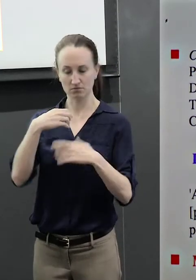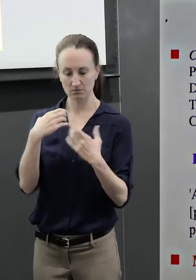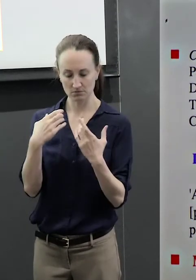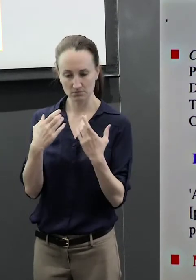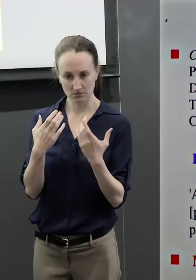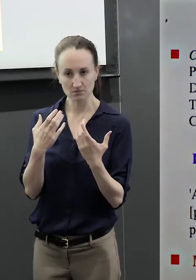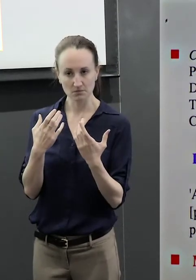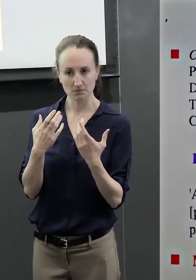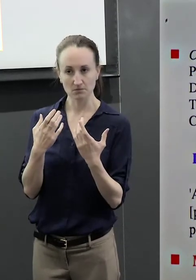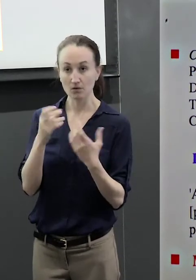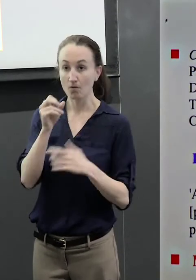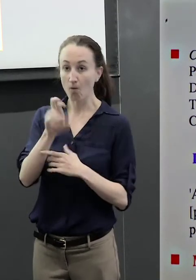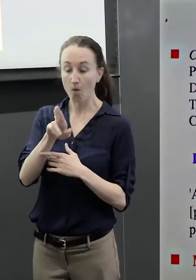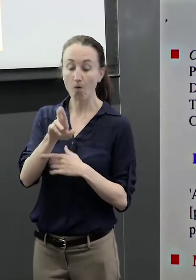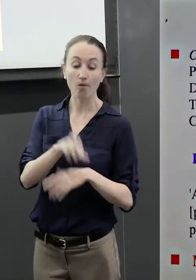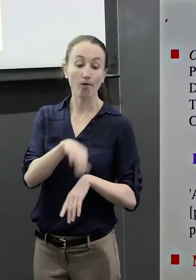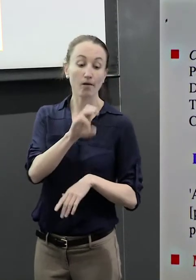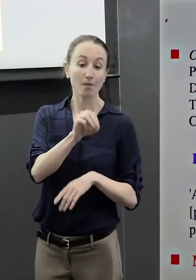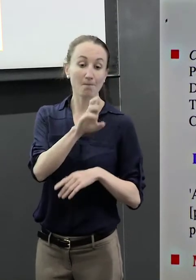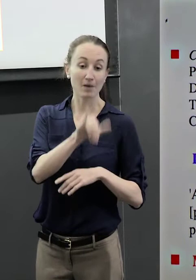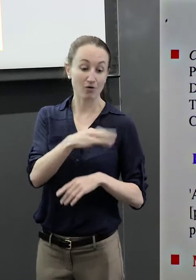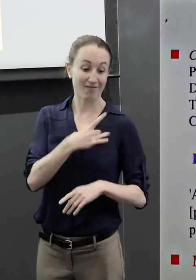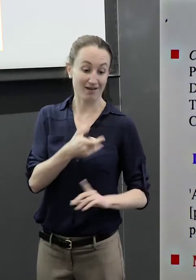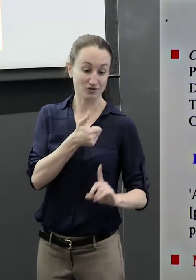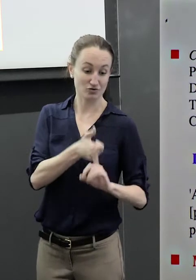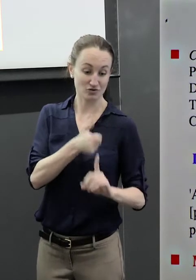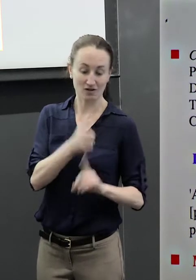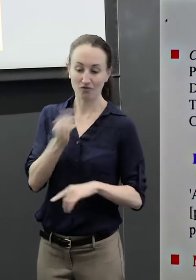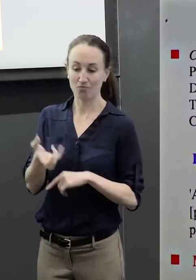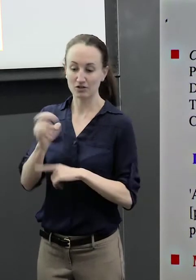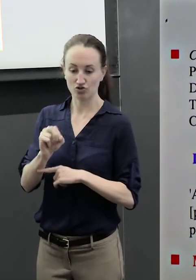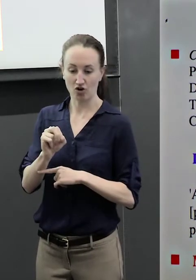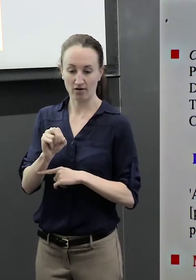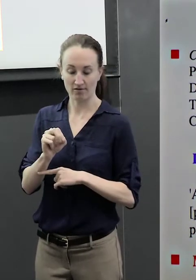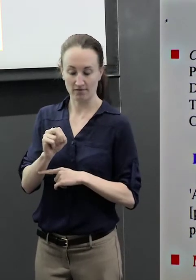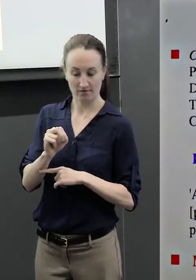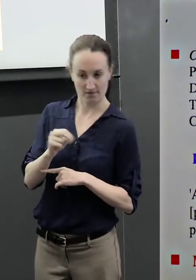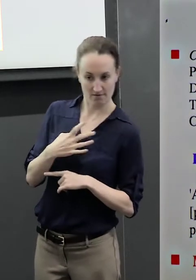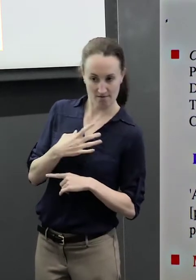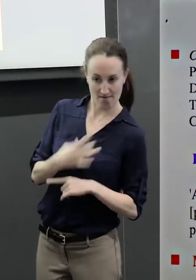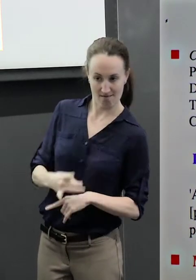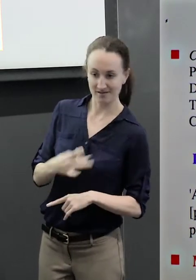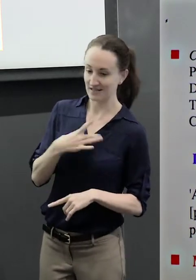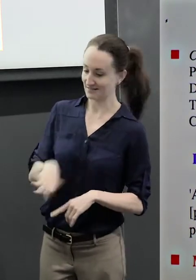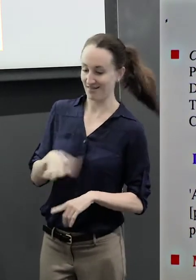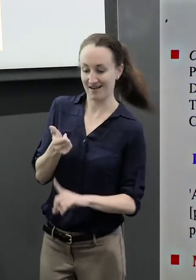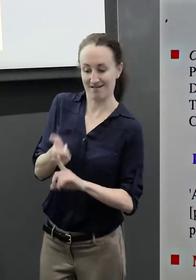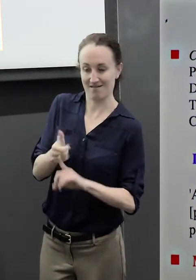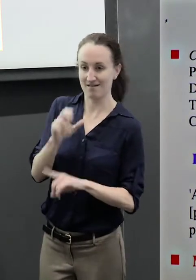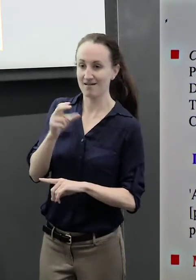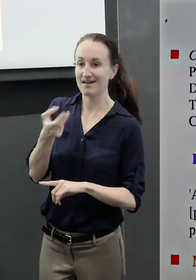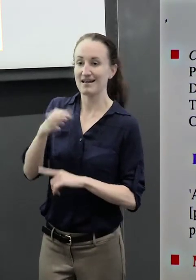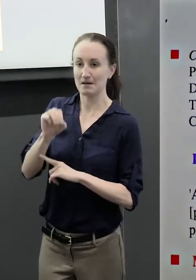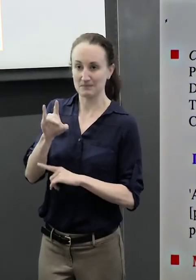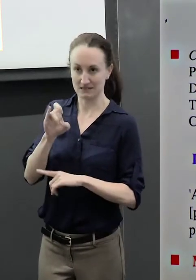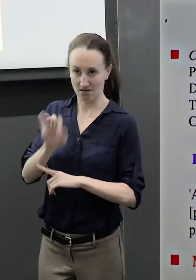reading, which is Mary likes herself, John doesn't like himself. So it seems that